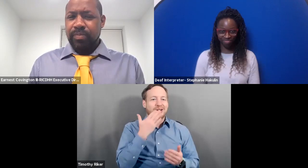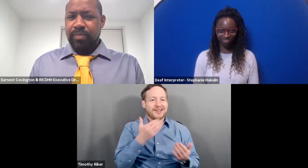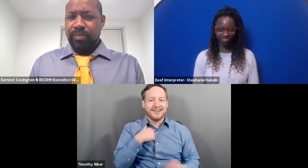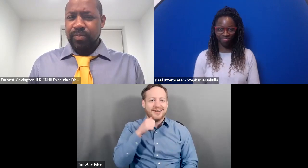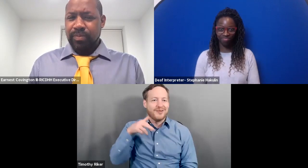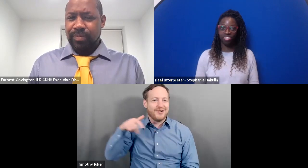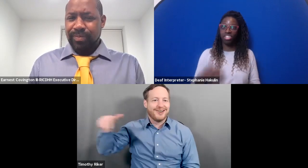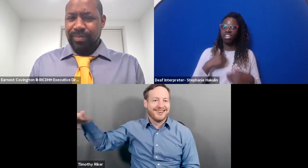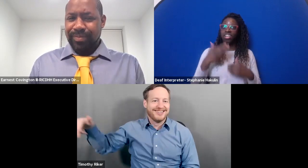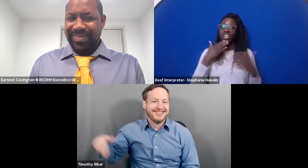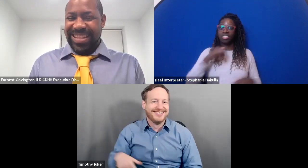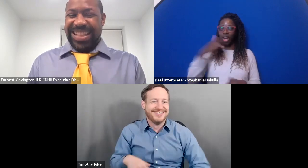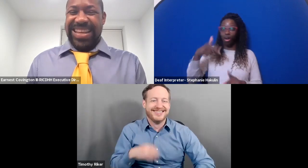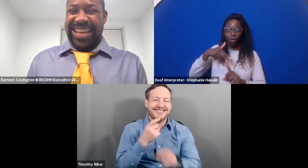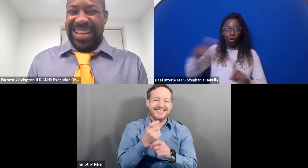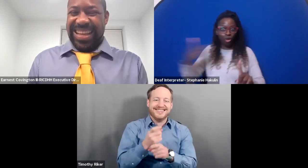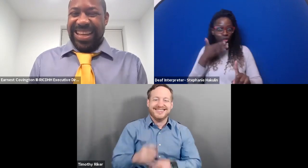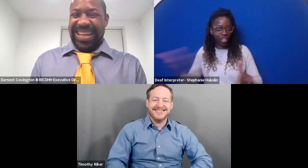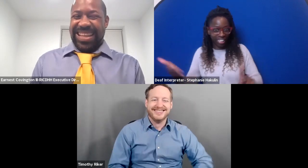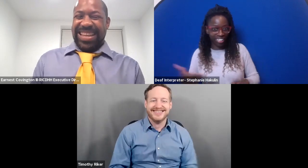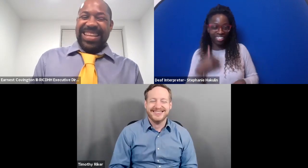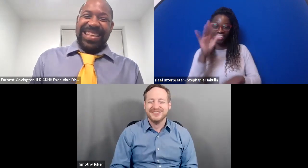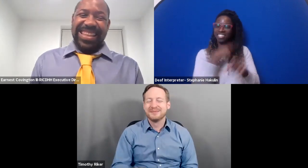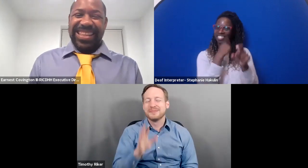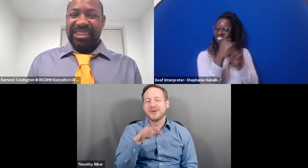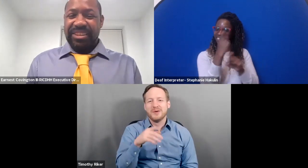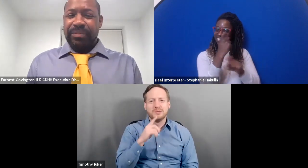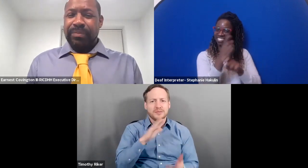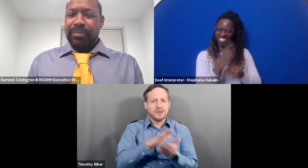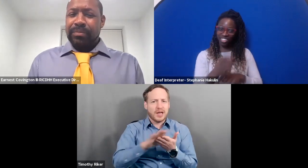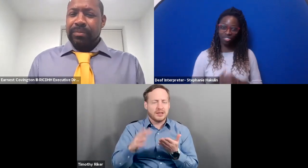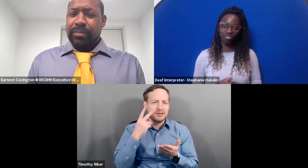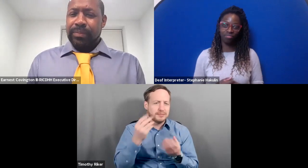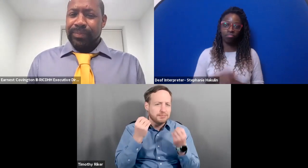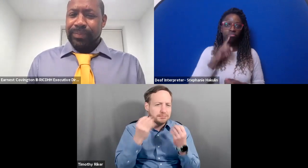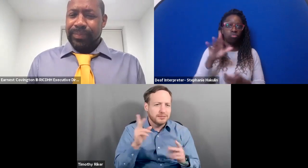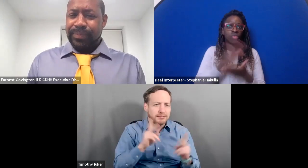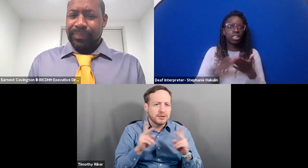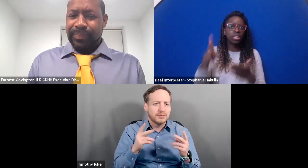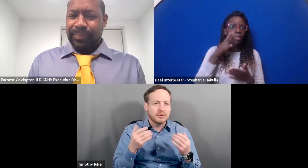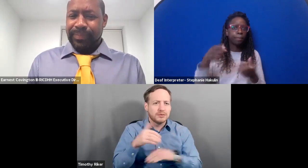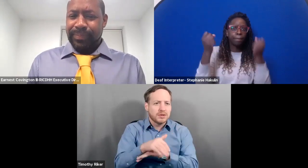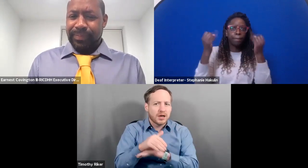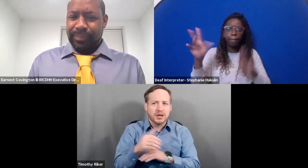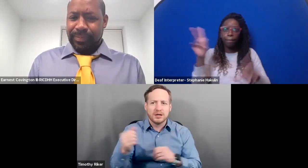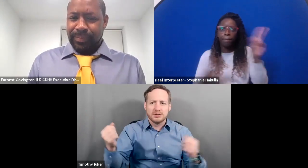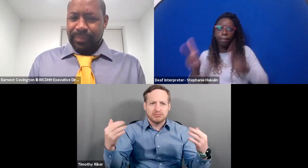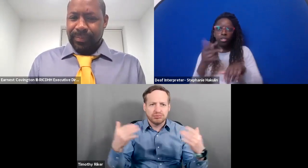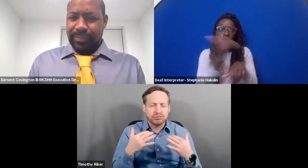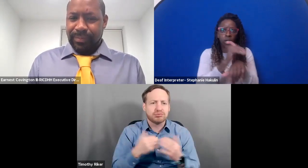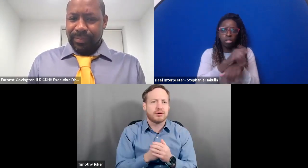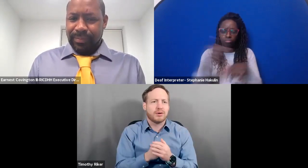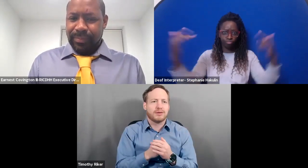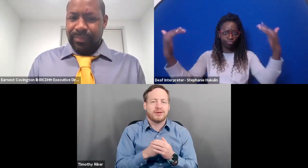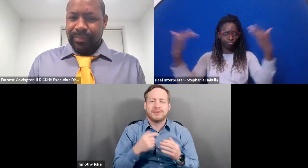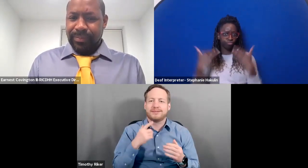Hi, everyone. So I'm glad I didn't walk away. No, I'm teasing. It was great to see so